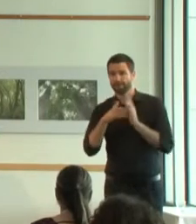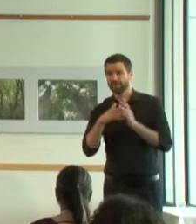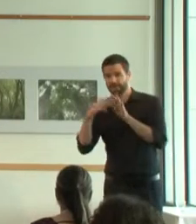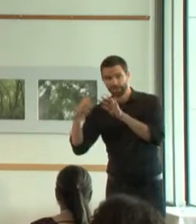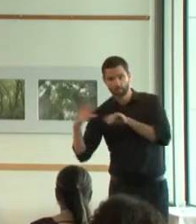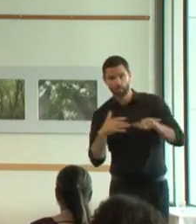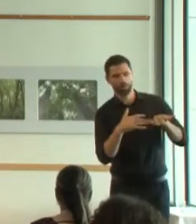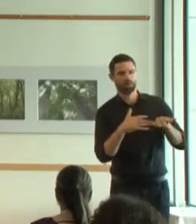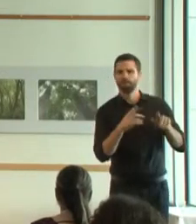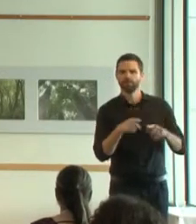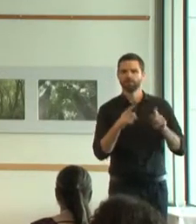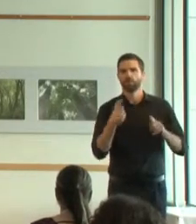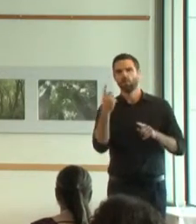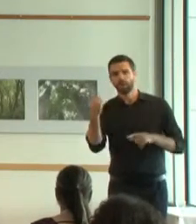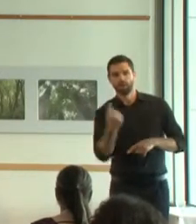to do.